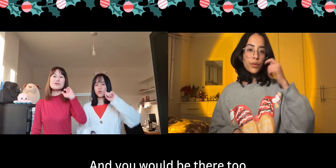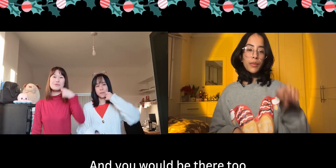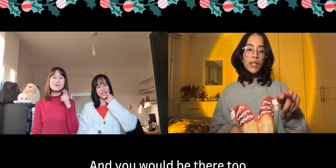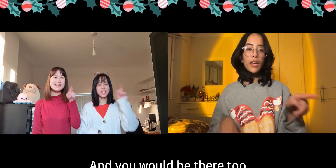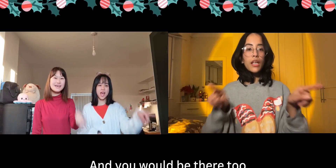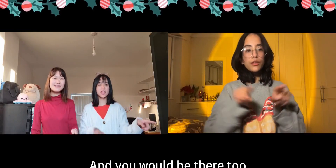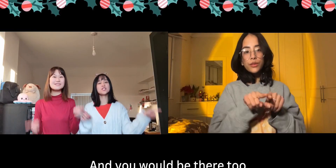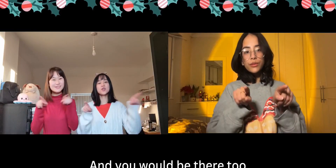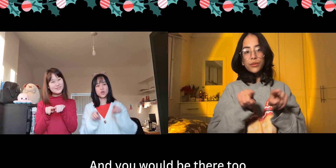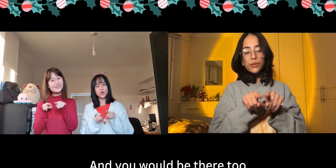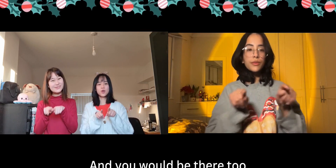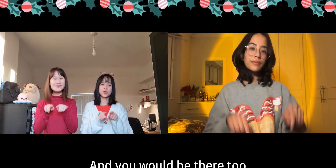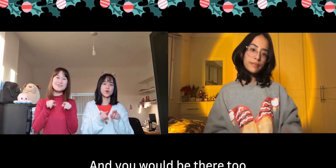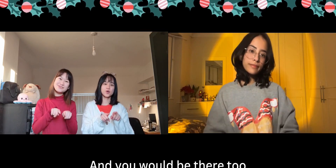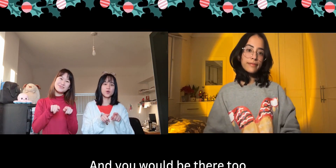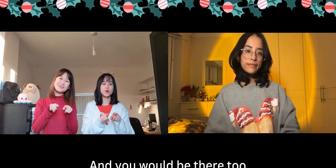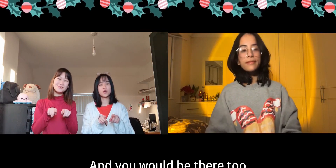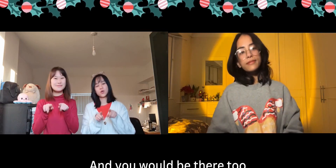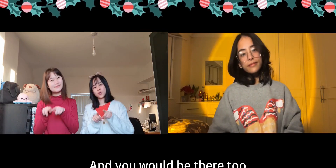And you would be there